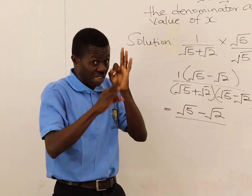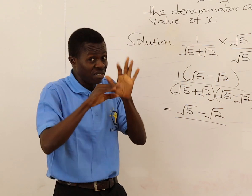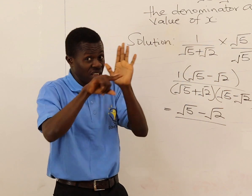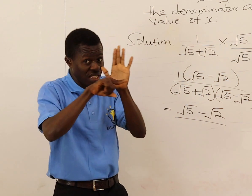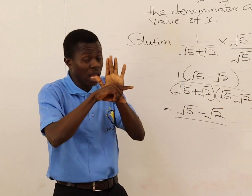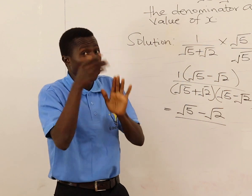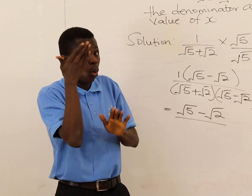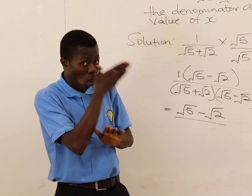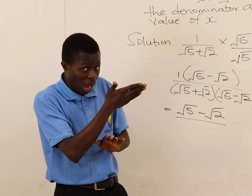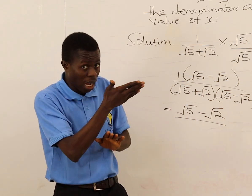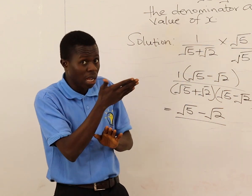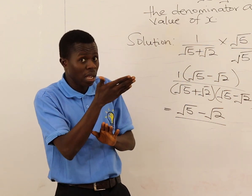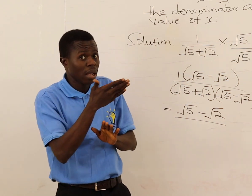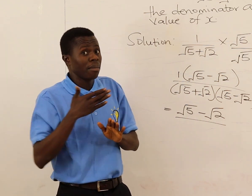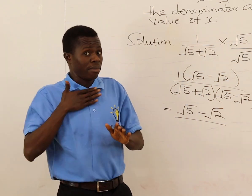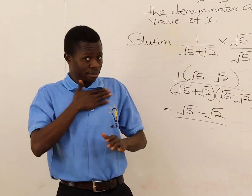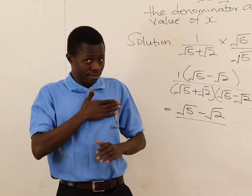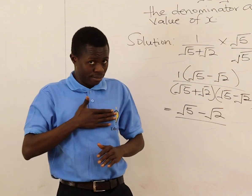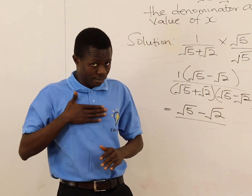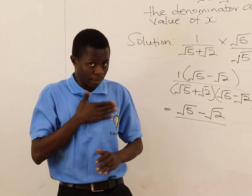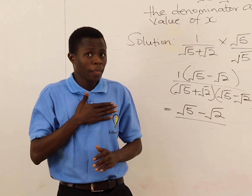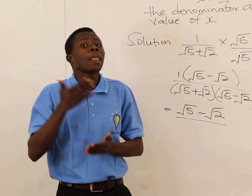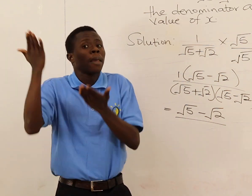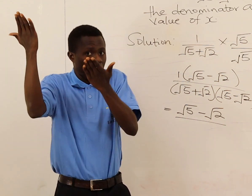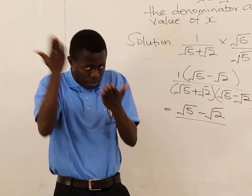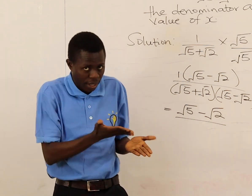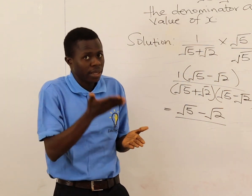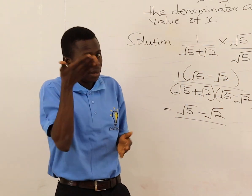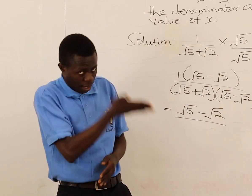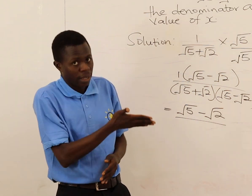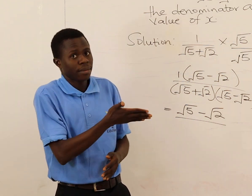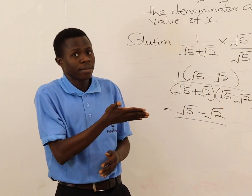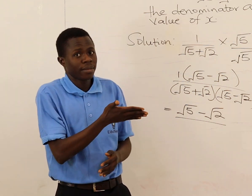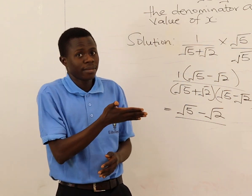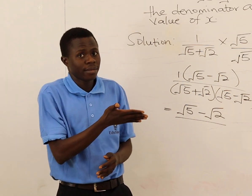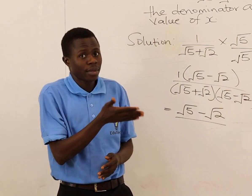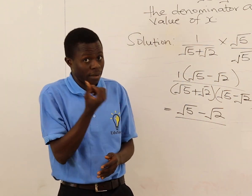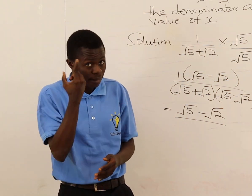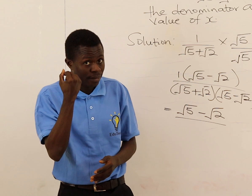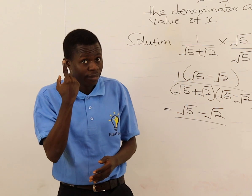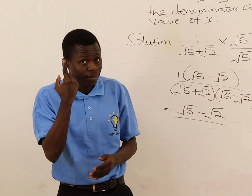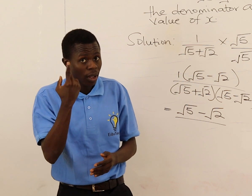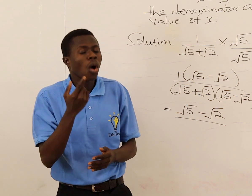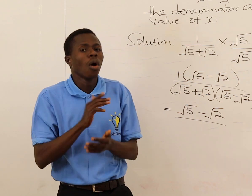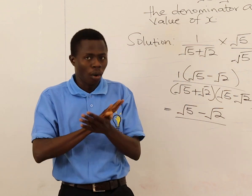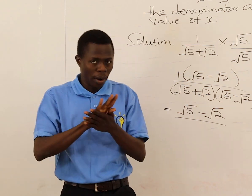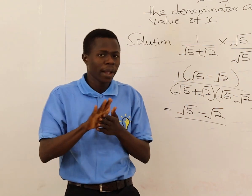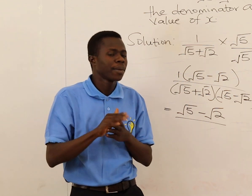So we have square root of 5 multiplying square root of 5. But you know they are the same. So we will have it